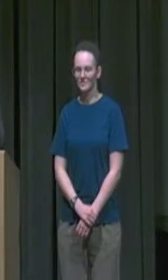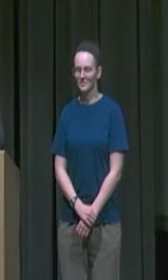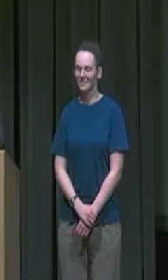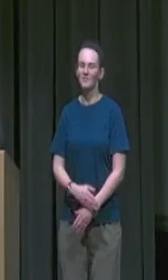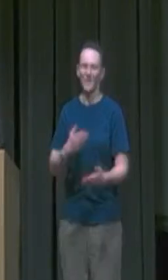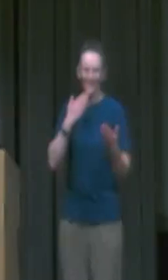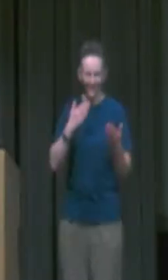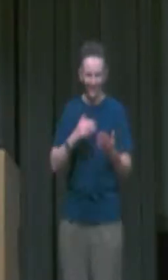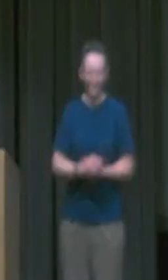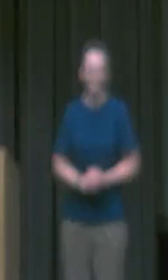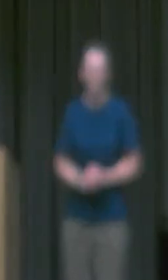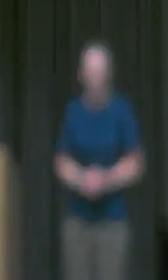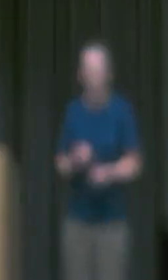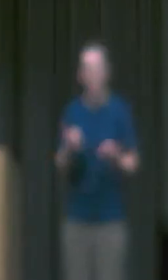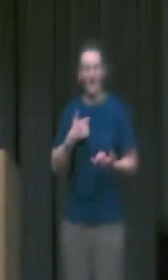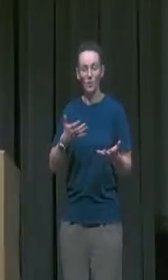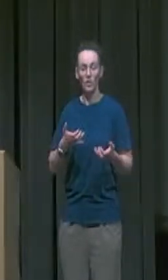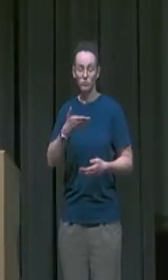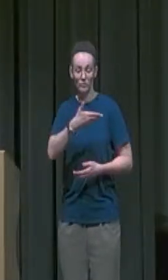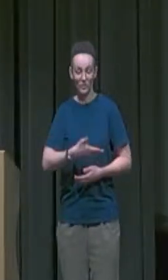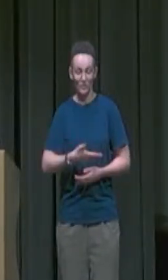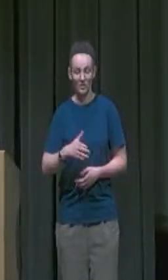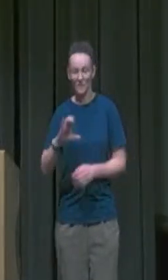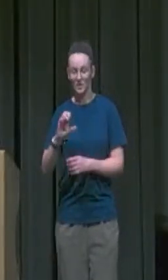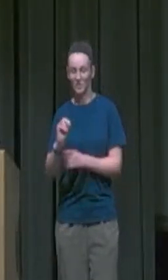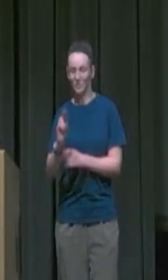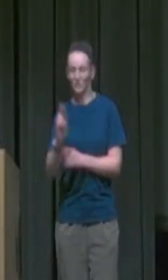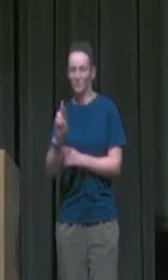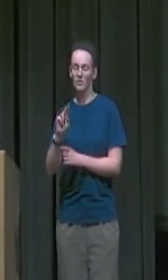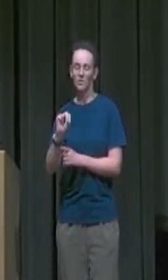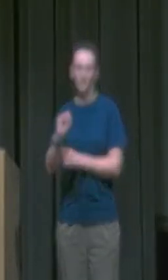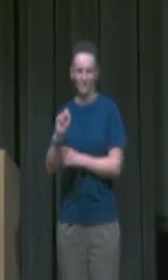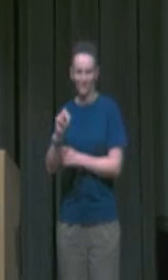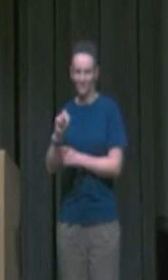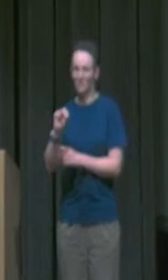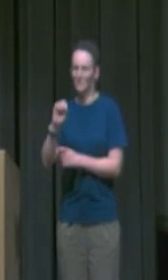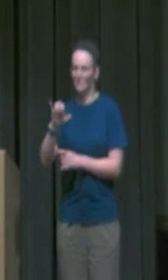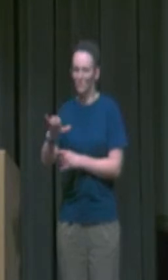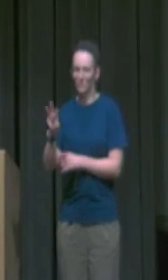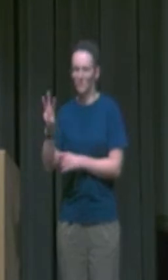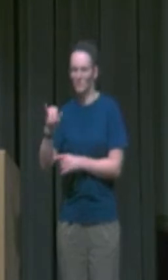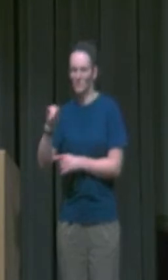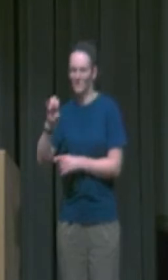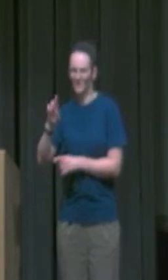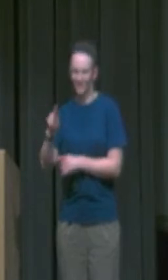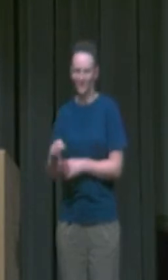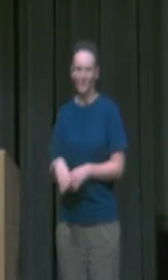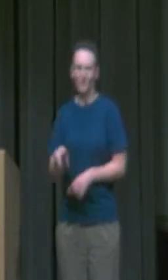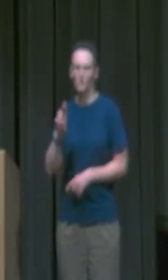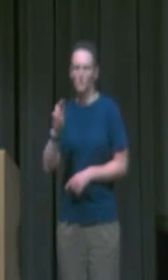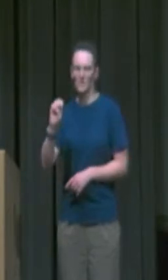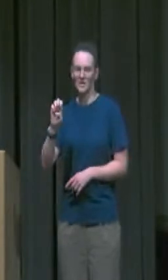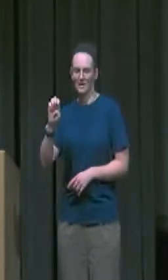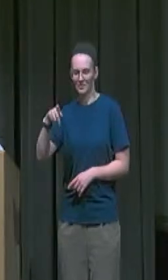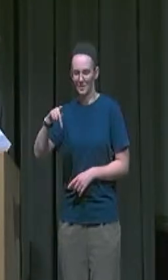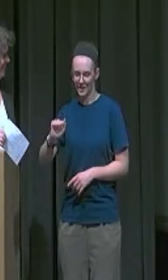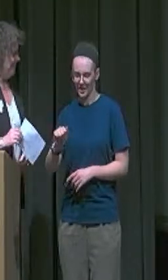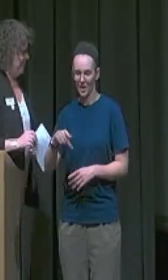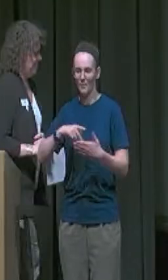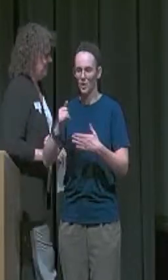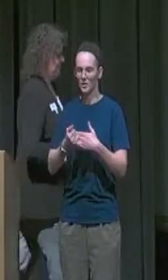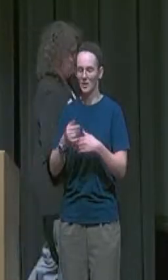Thank you. I'd like to now introduce Courtney Winter. She is our U.S. EPA Project Manager.